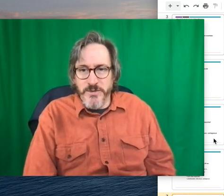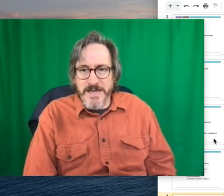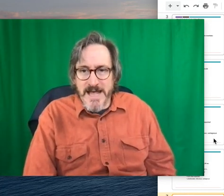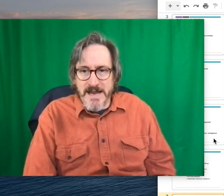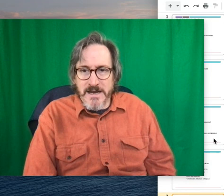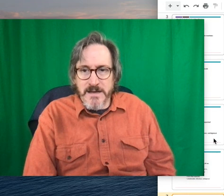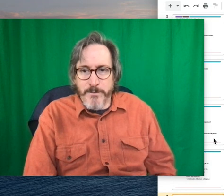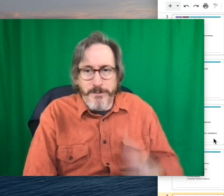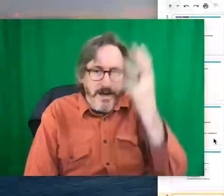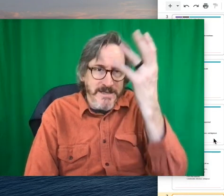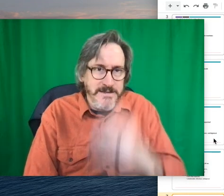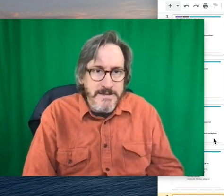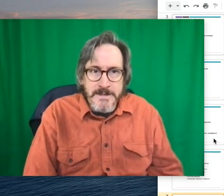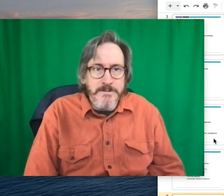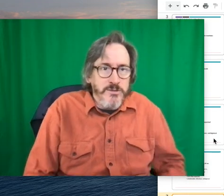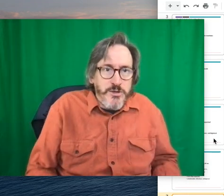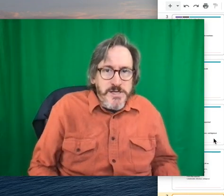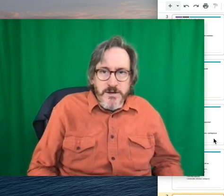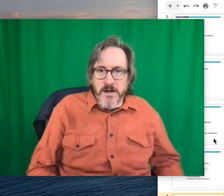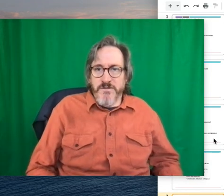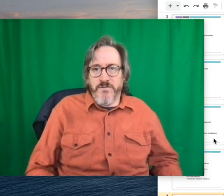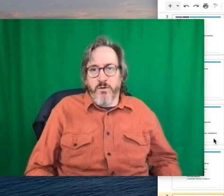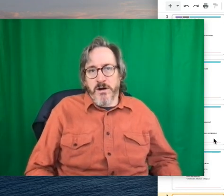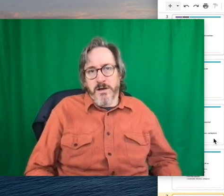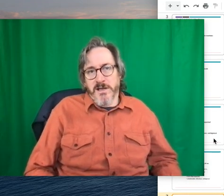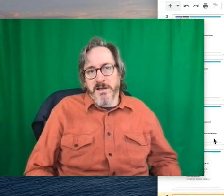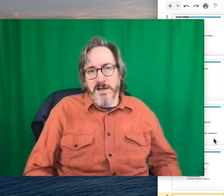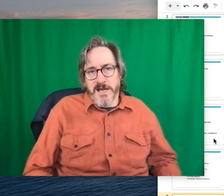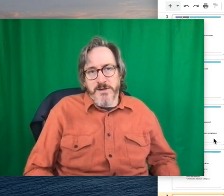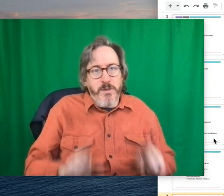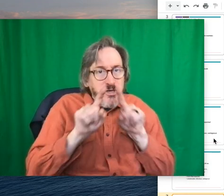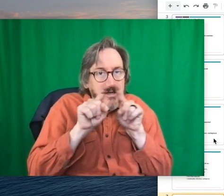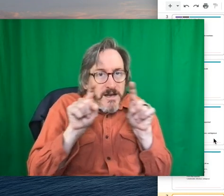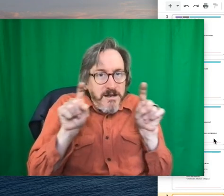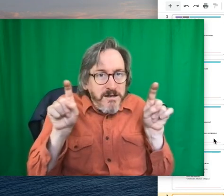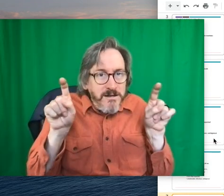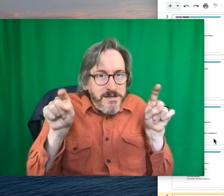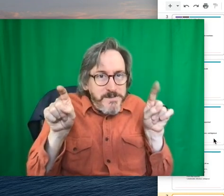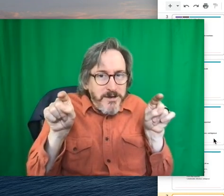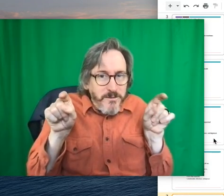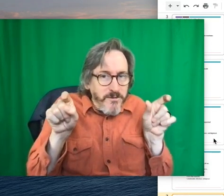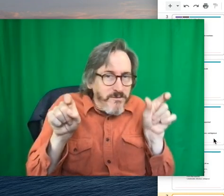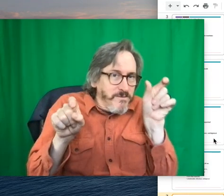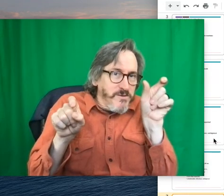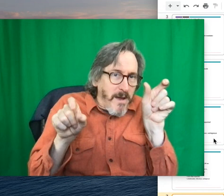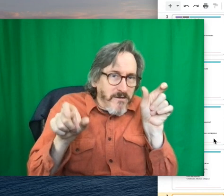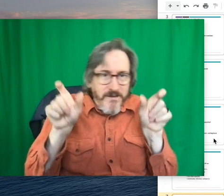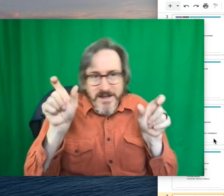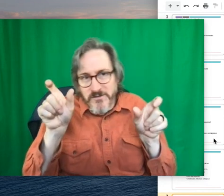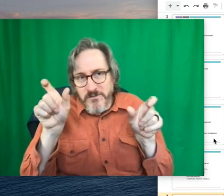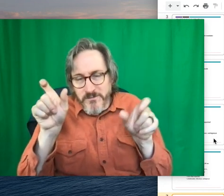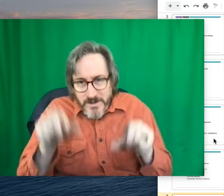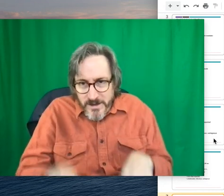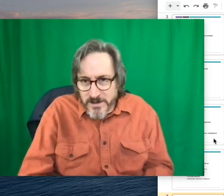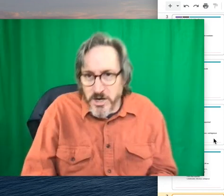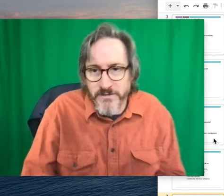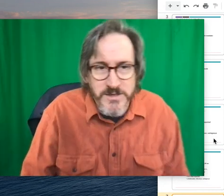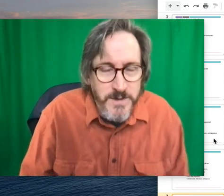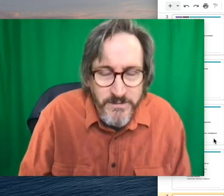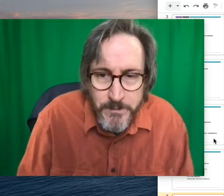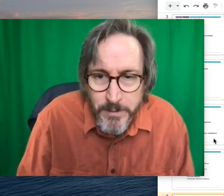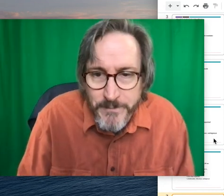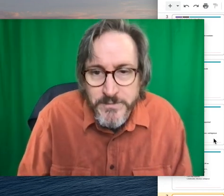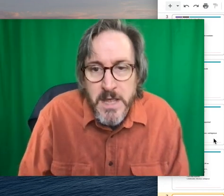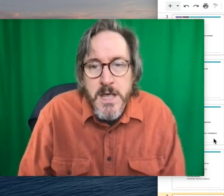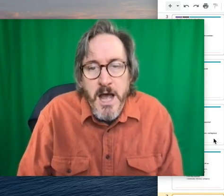way of doing that, but choosing of the four, I could, probably should have done a little spectrum of smiley face, shock face,